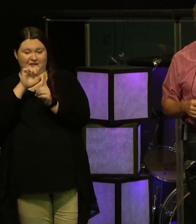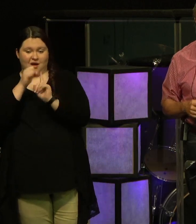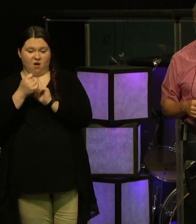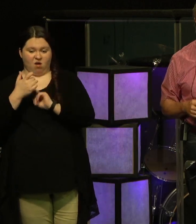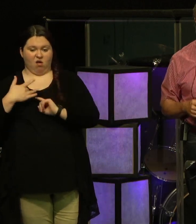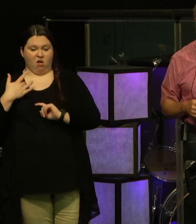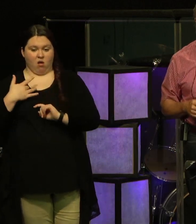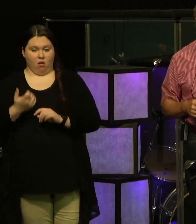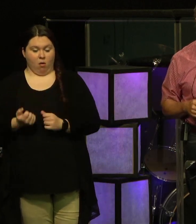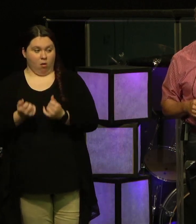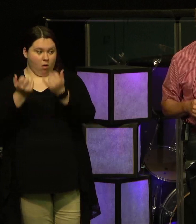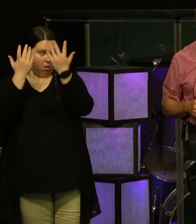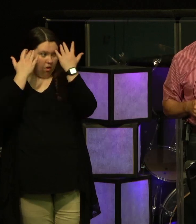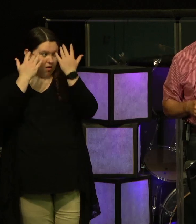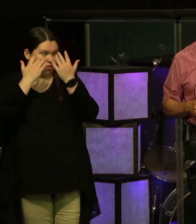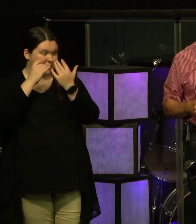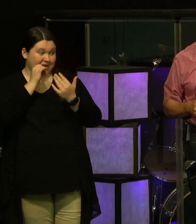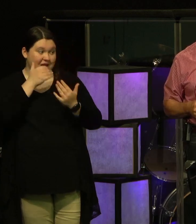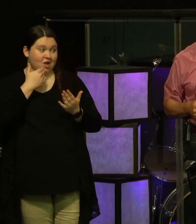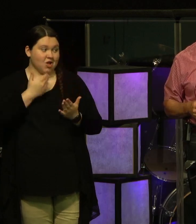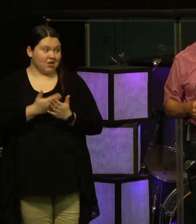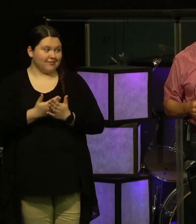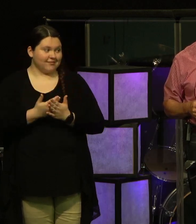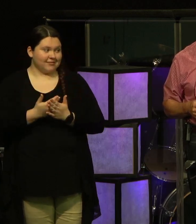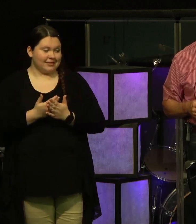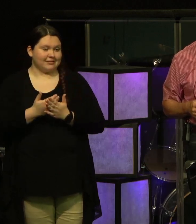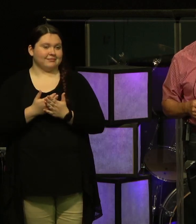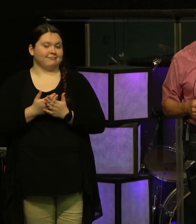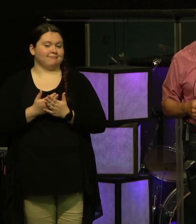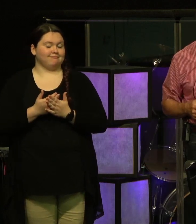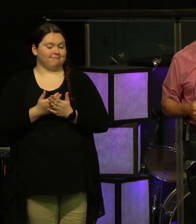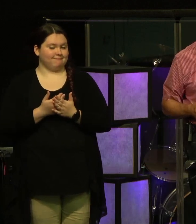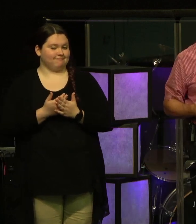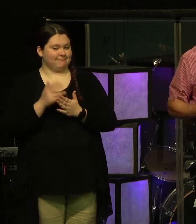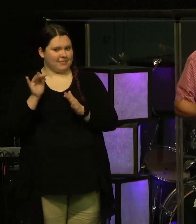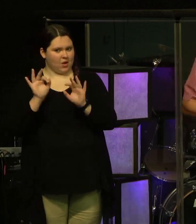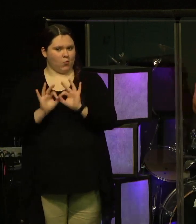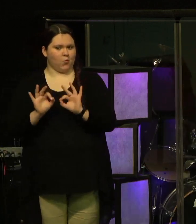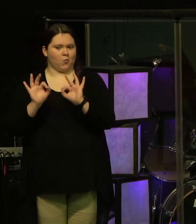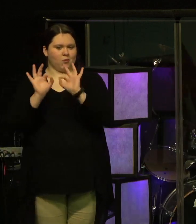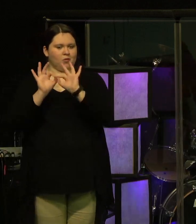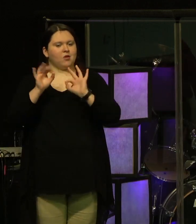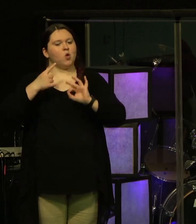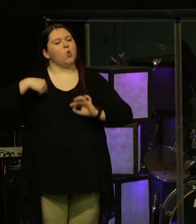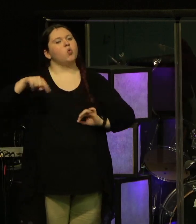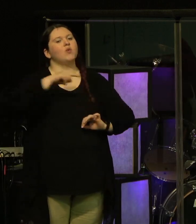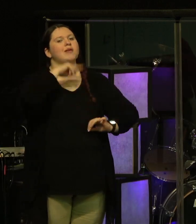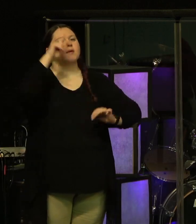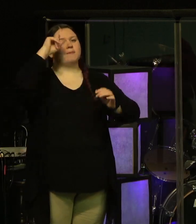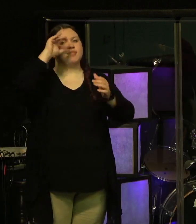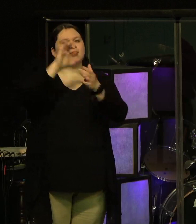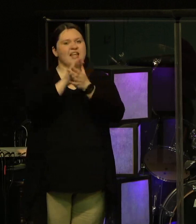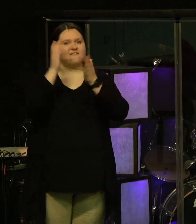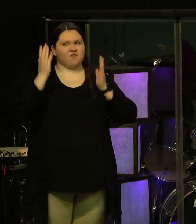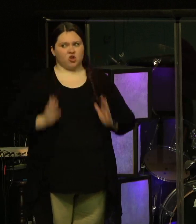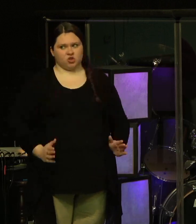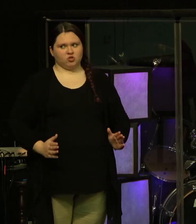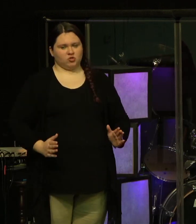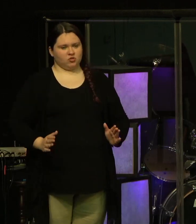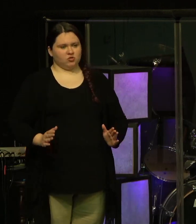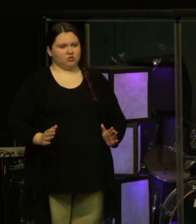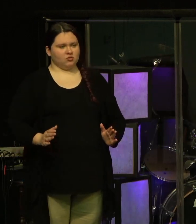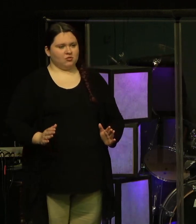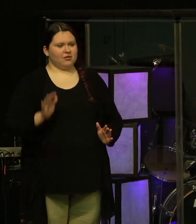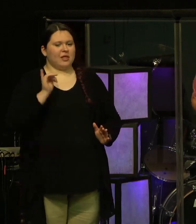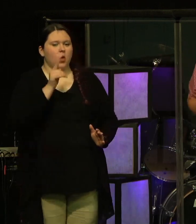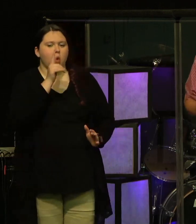good. Amen? But we're believers. That's what we do. That's who